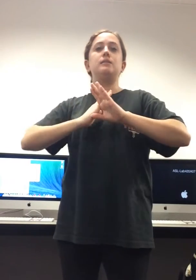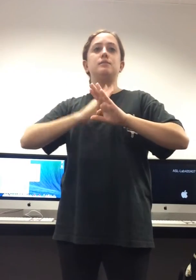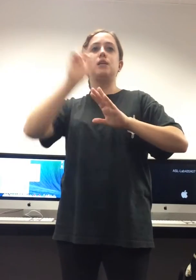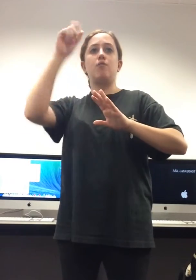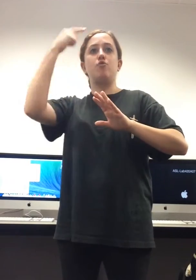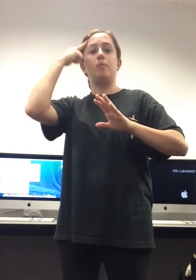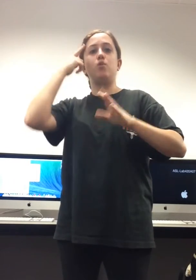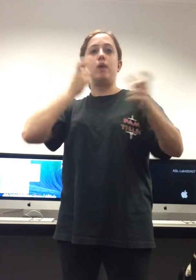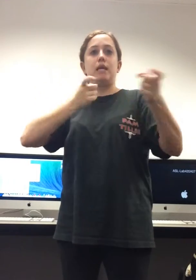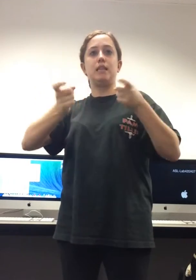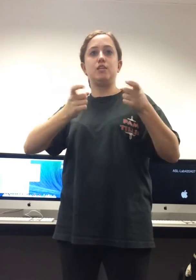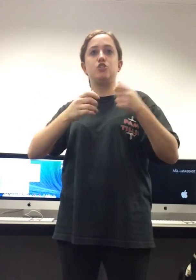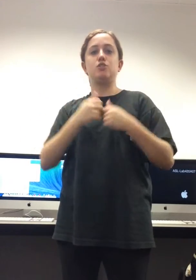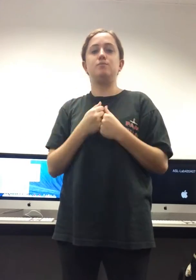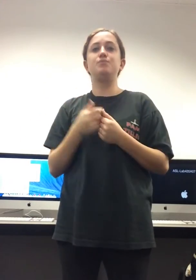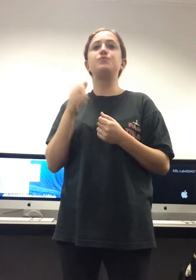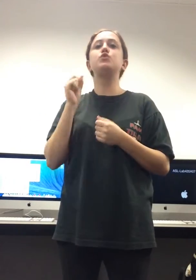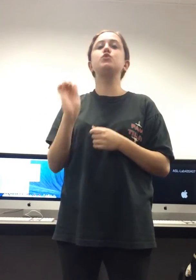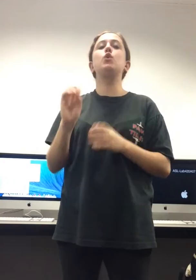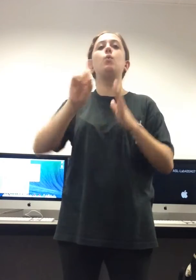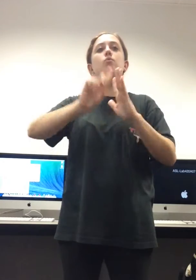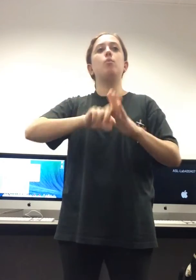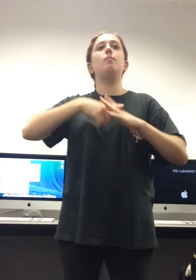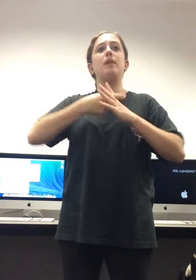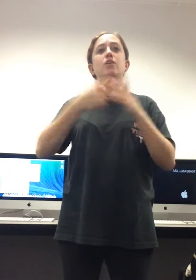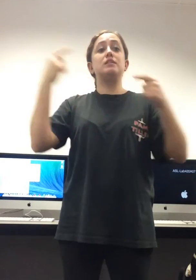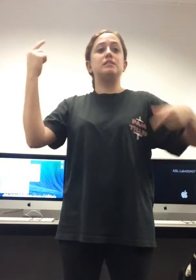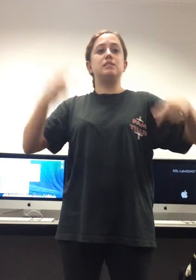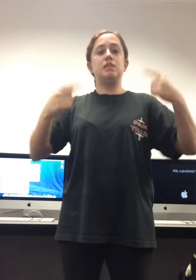So we will prepare this debate tomorrow when we come into class.